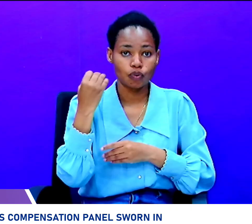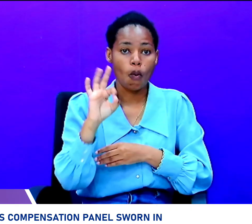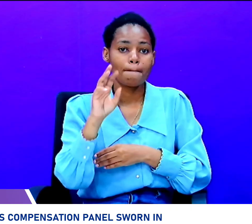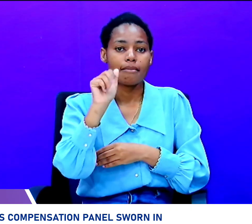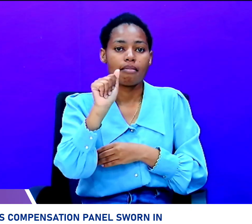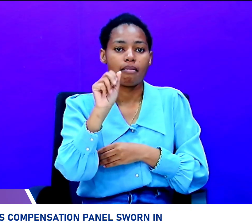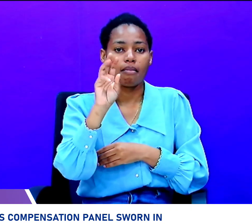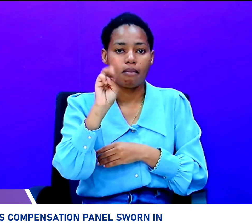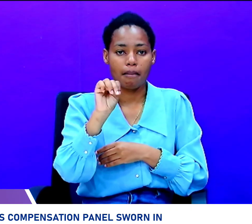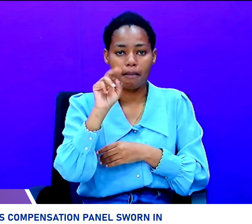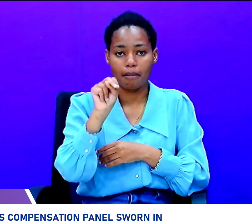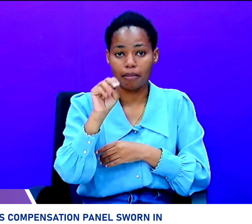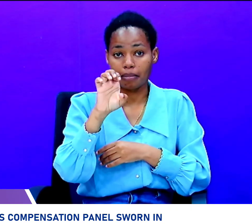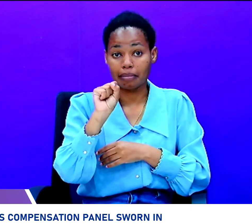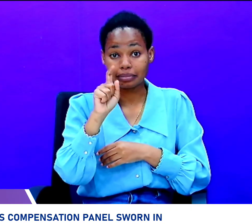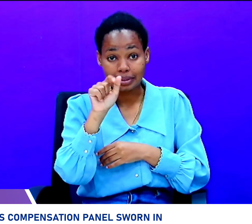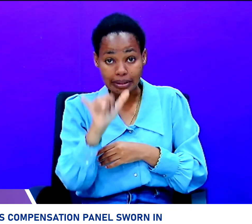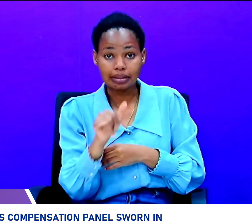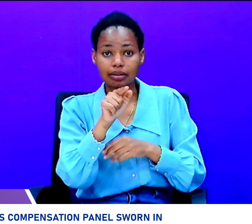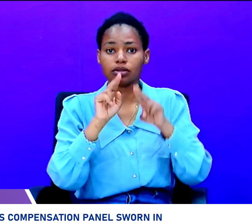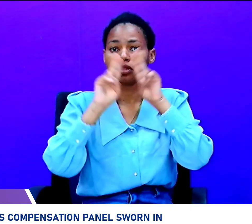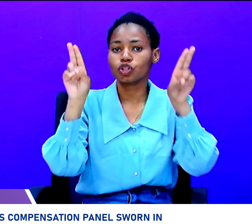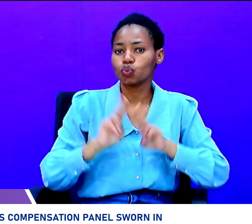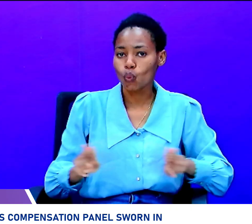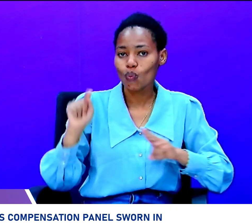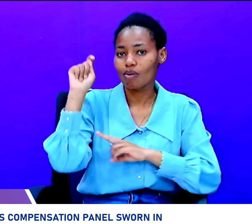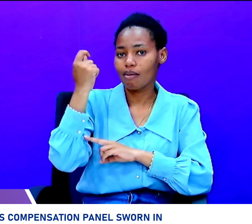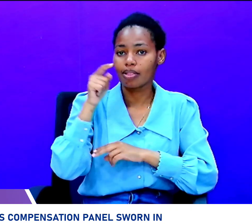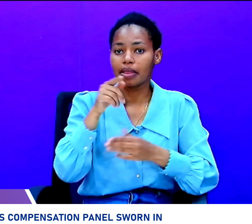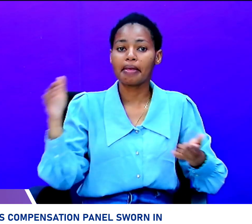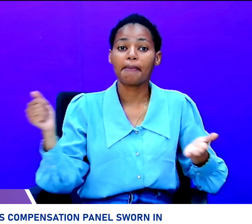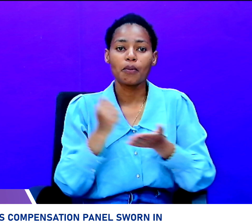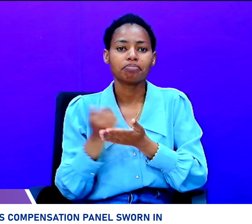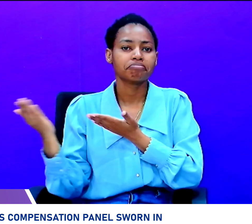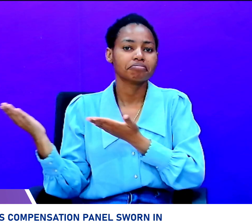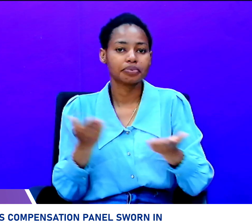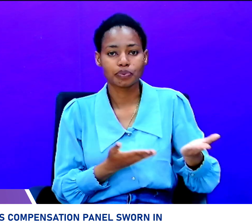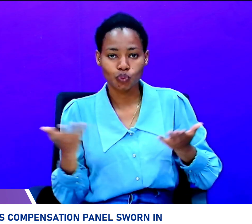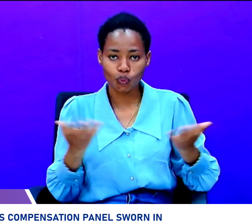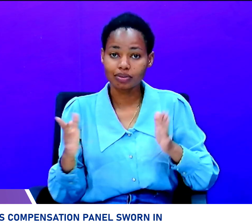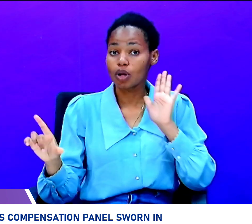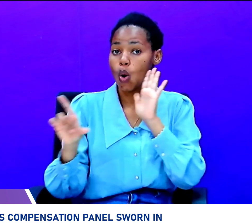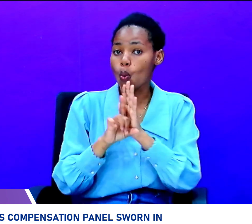the president of the Law Society of Kenya, and Irungu Hilton, the